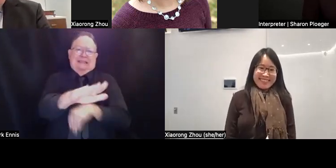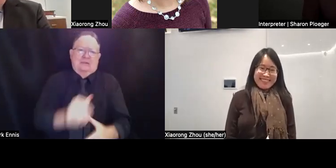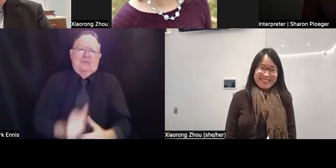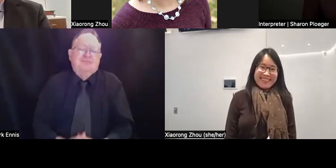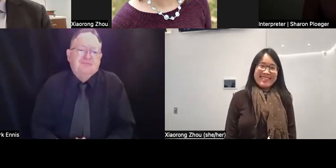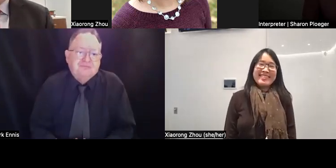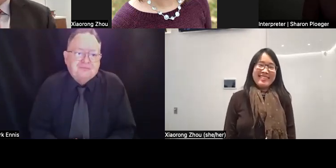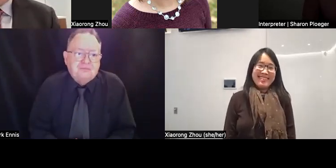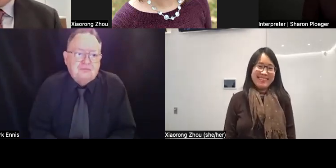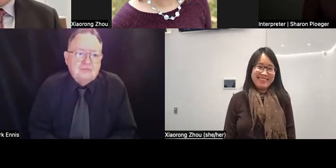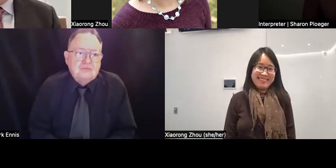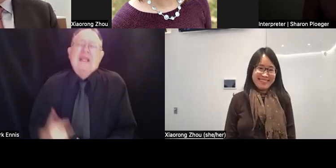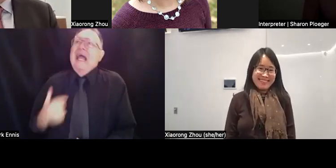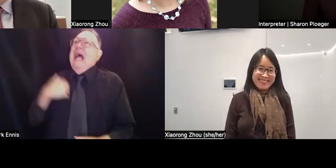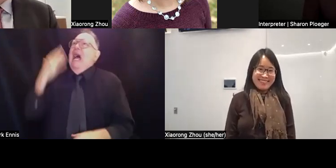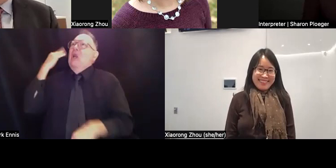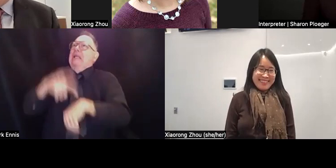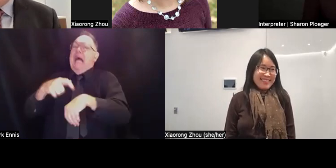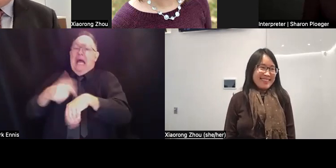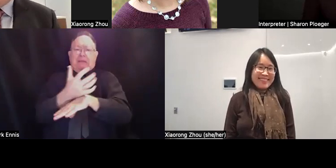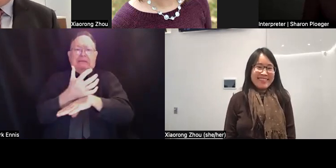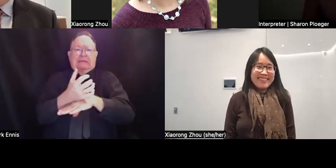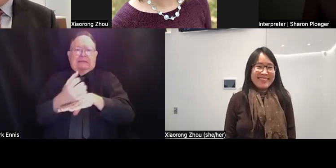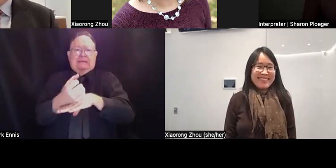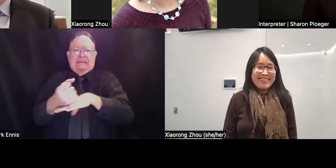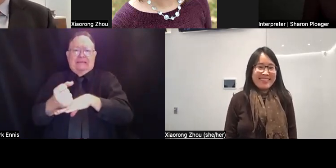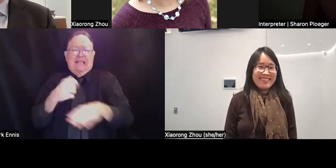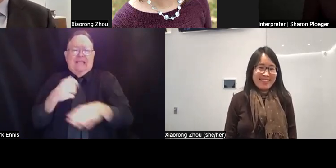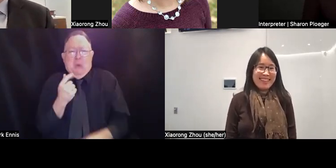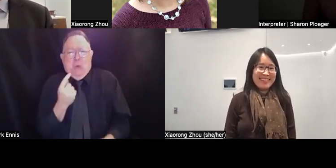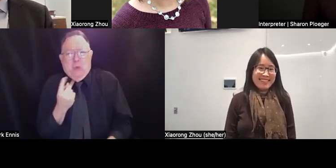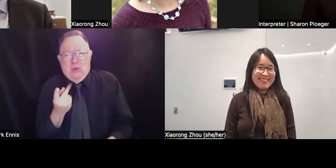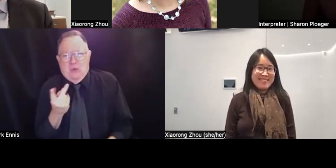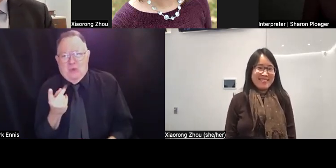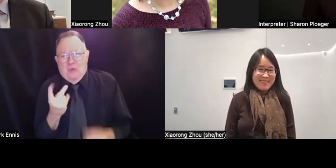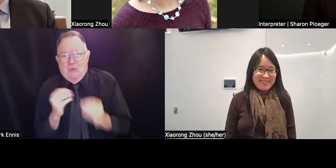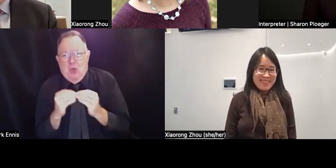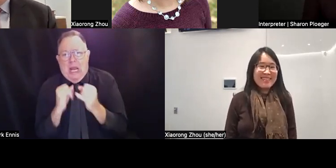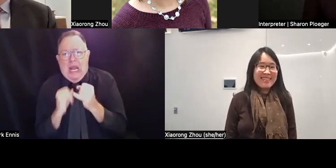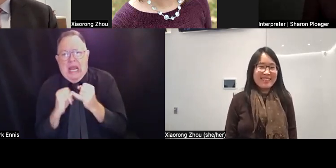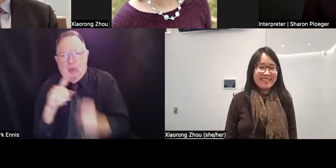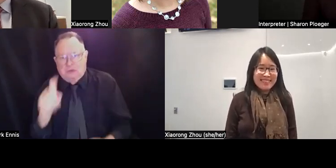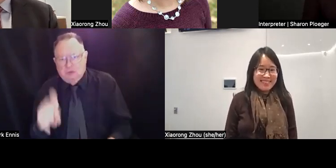So I know we are winding down on time a little bit, but I just have a couple last questions.